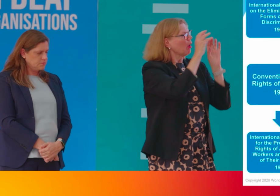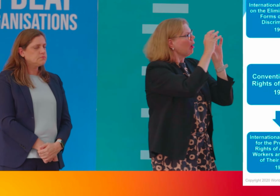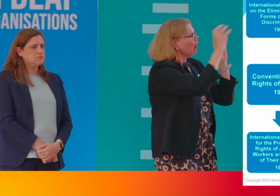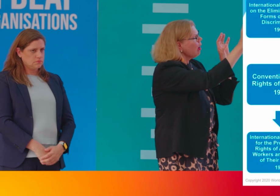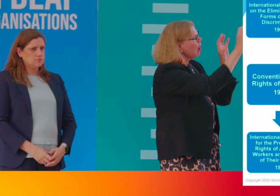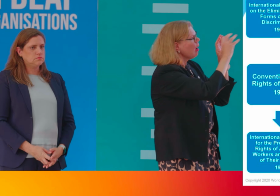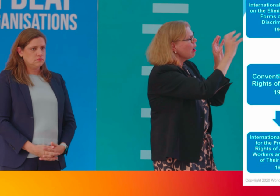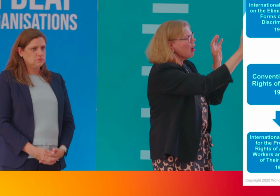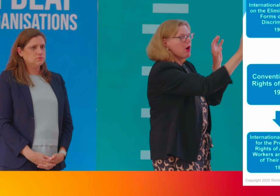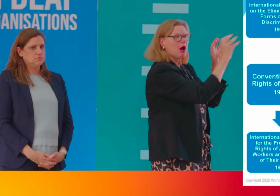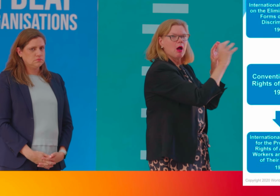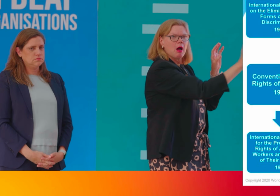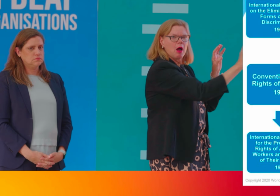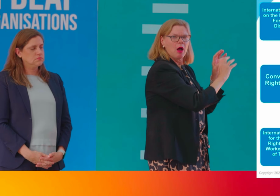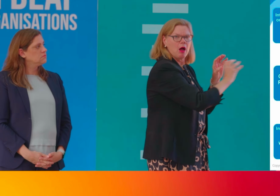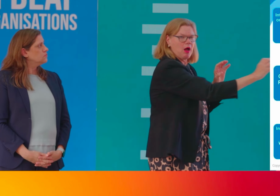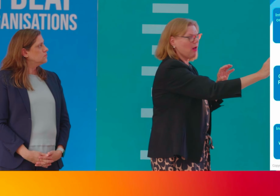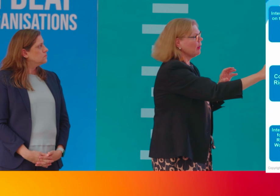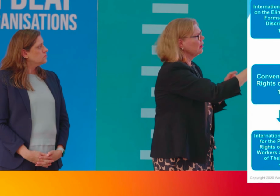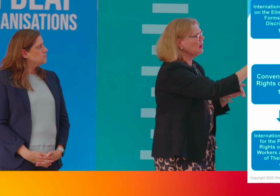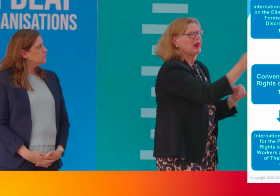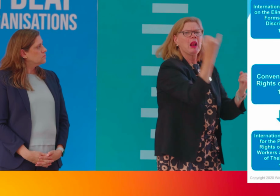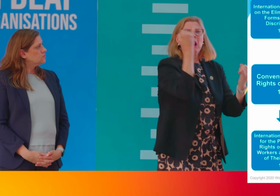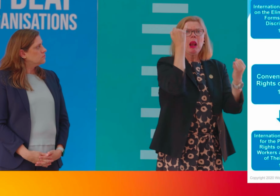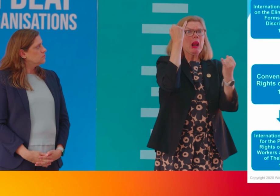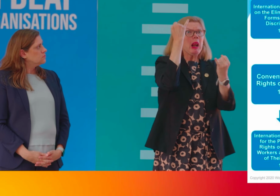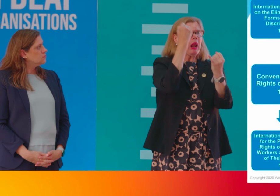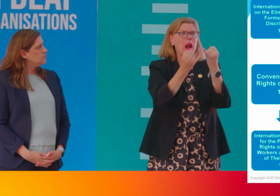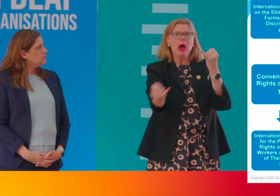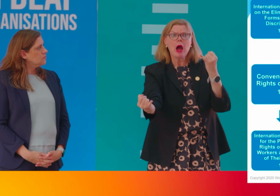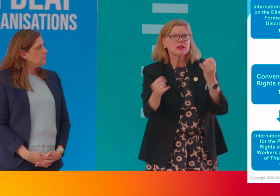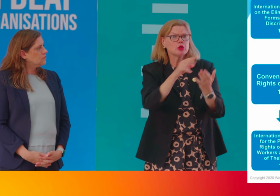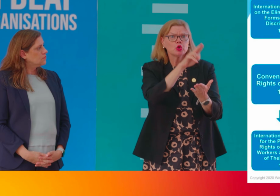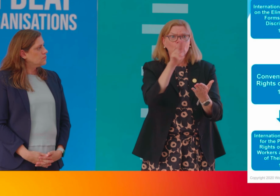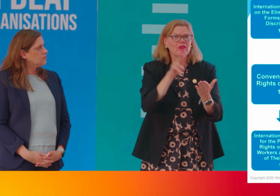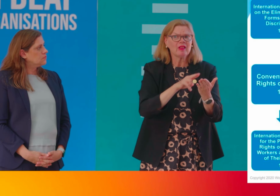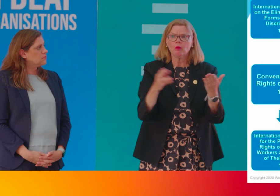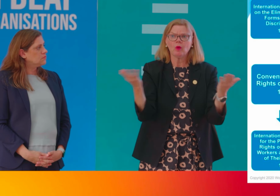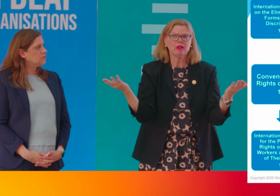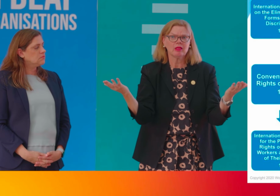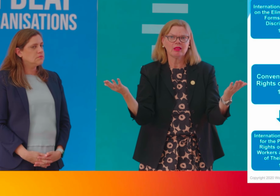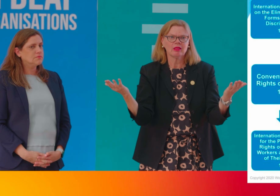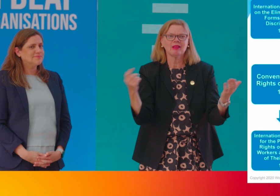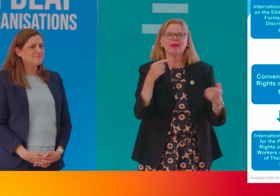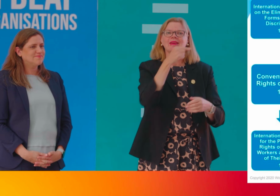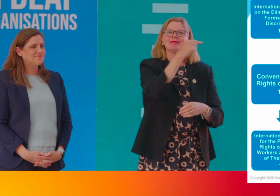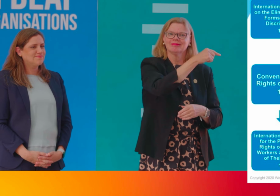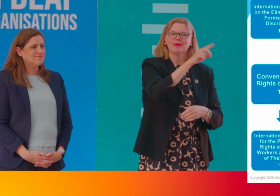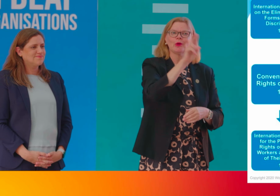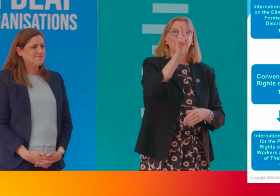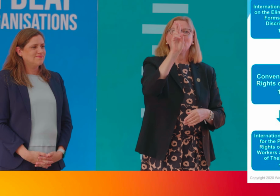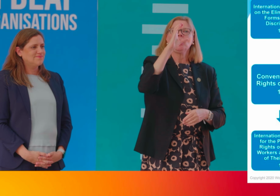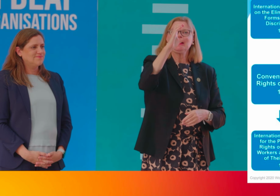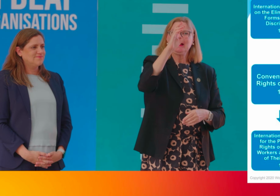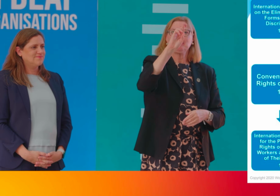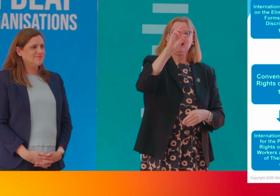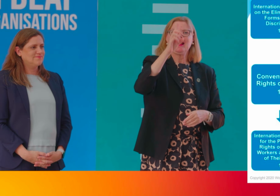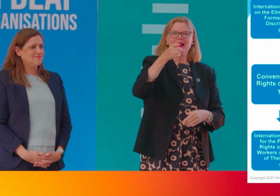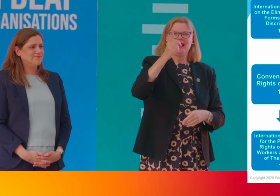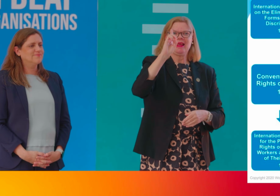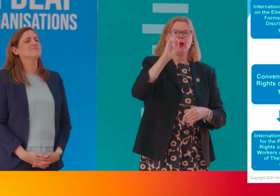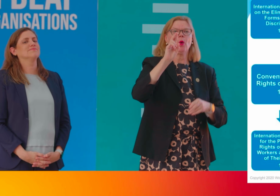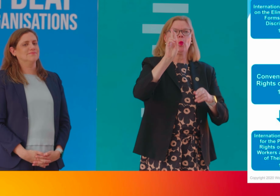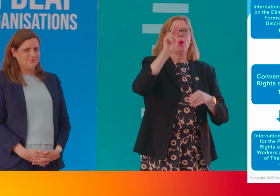treaties. 9 of them actually, with the most recent one being the United